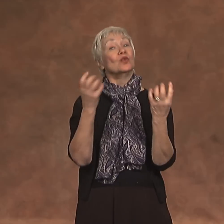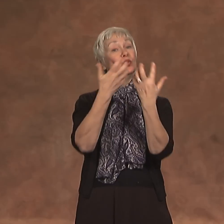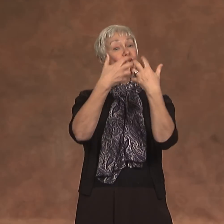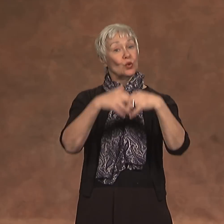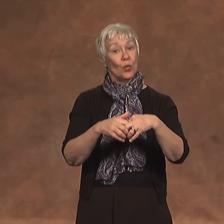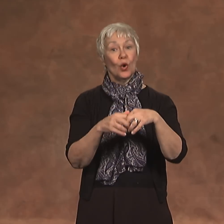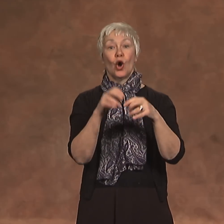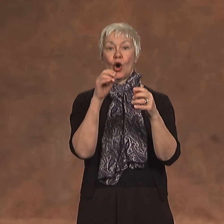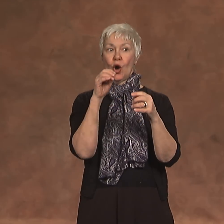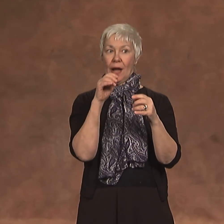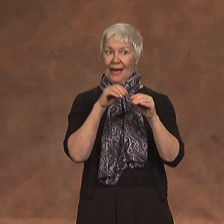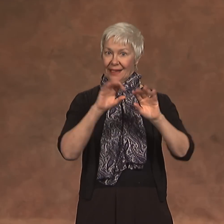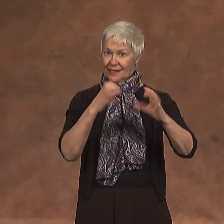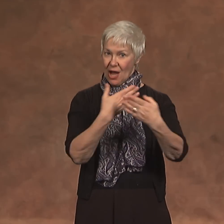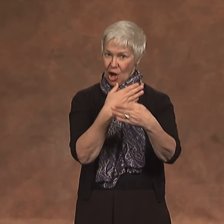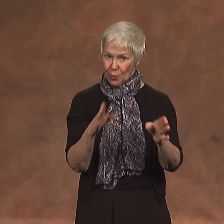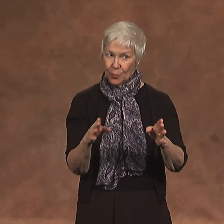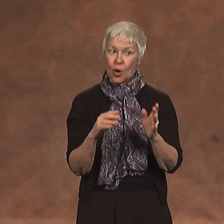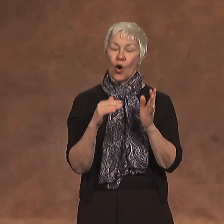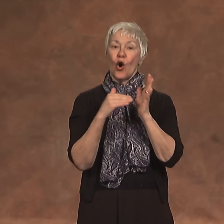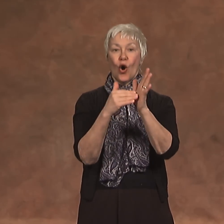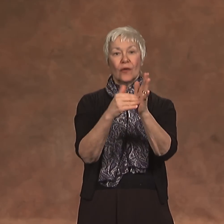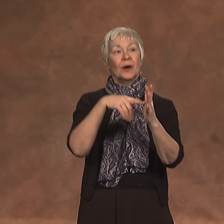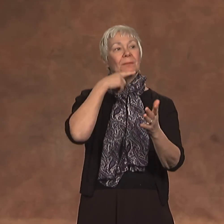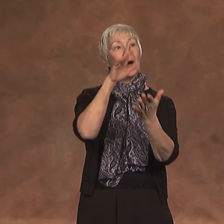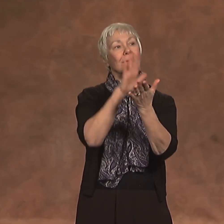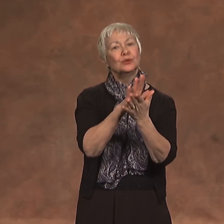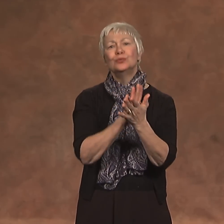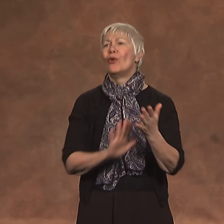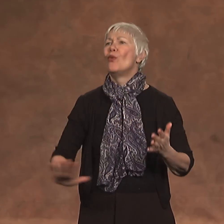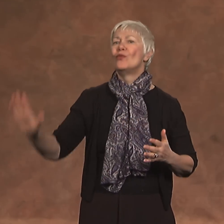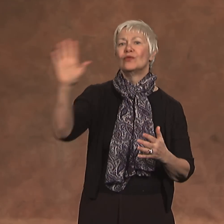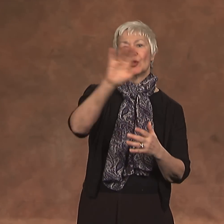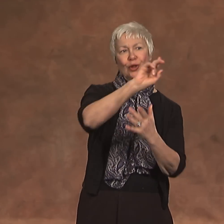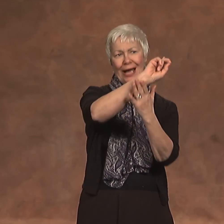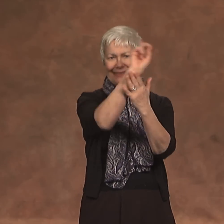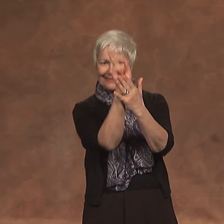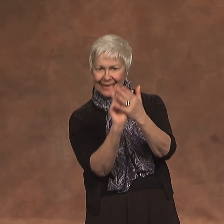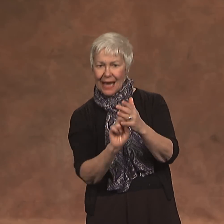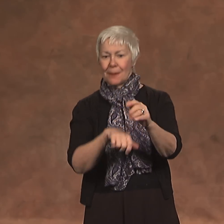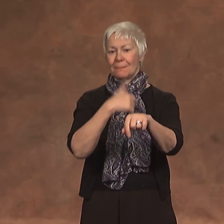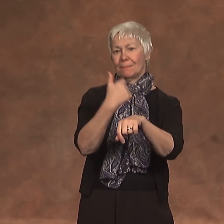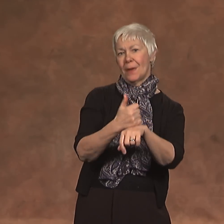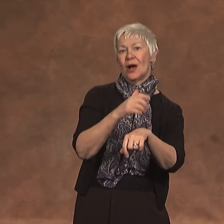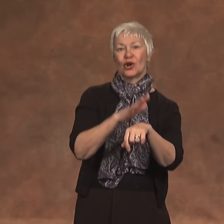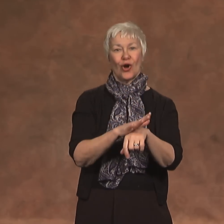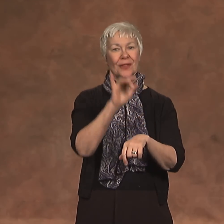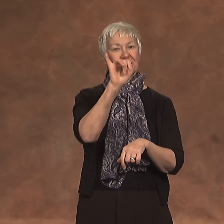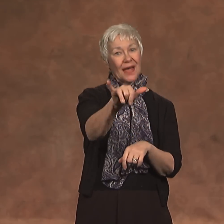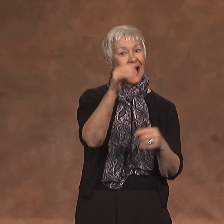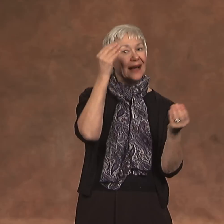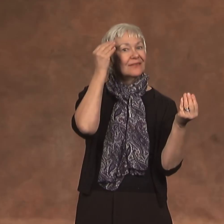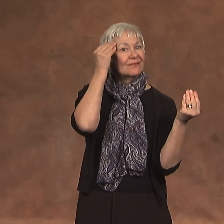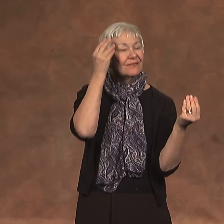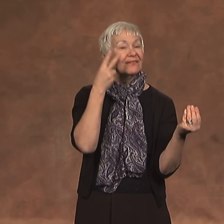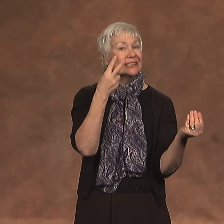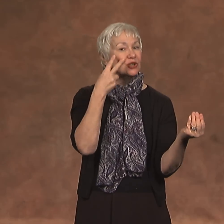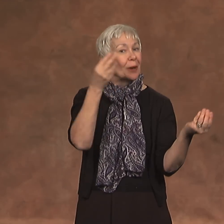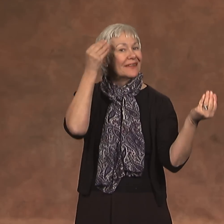In general, in public schools, the classrooms are designed in such a way that the students are seated in rows so